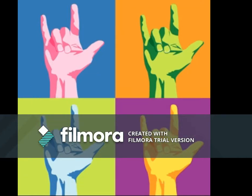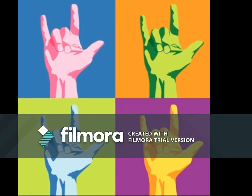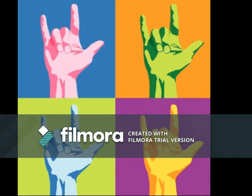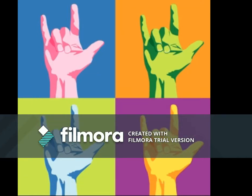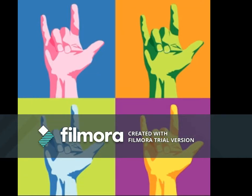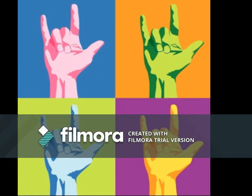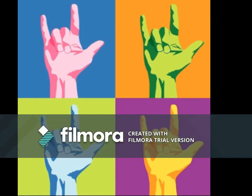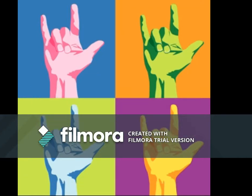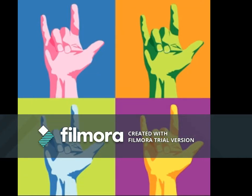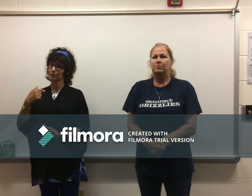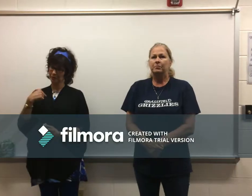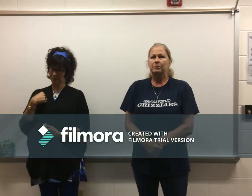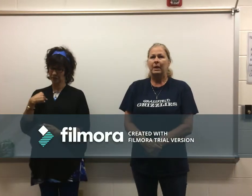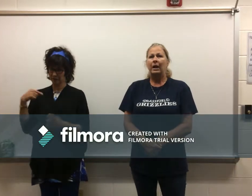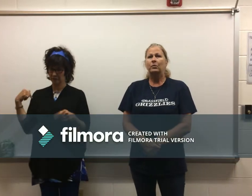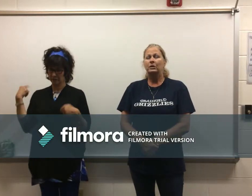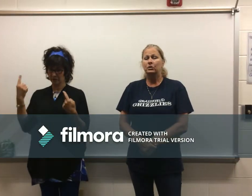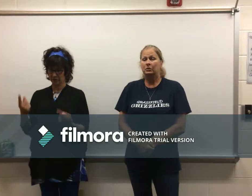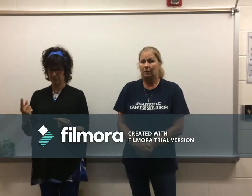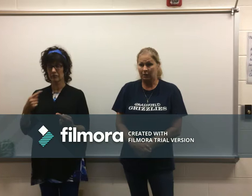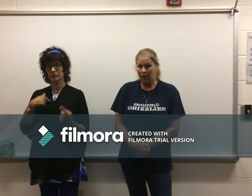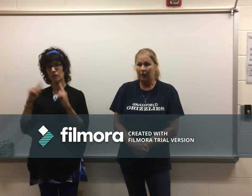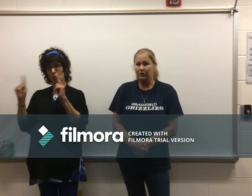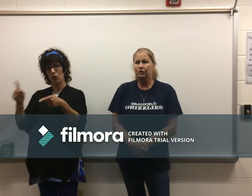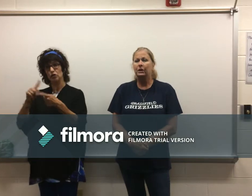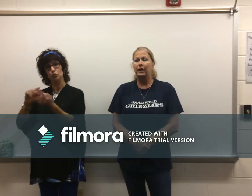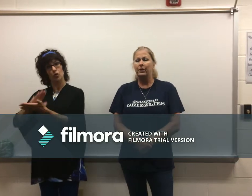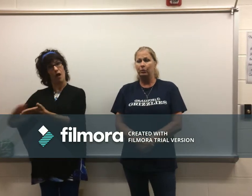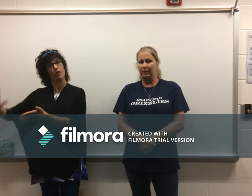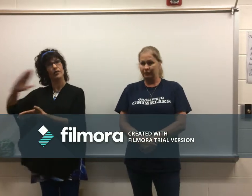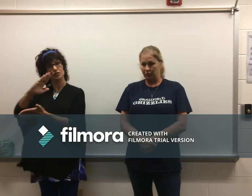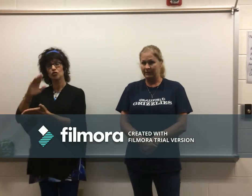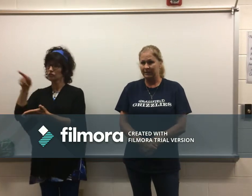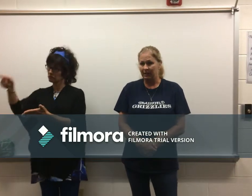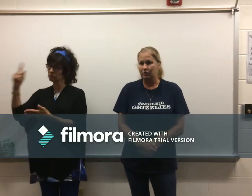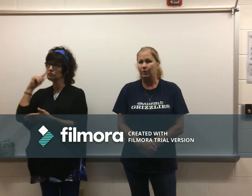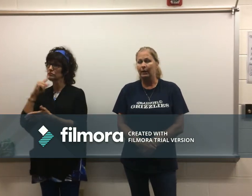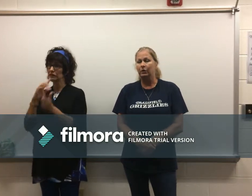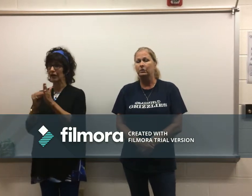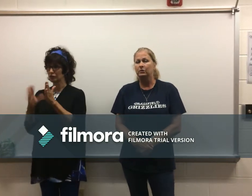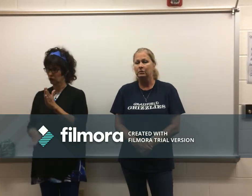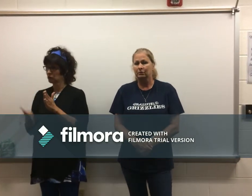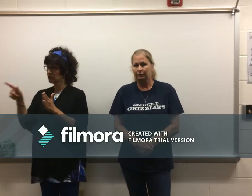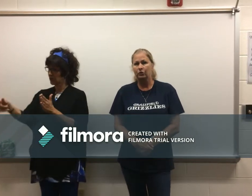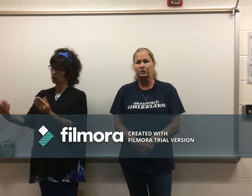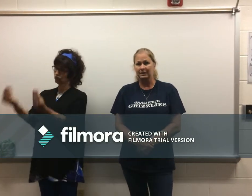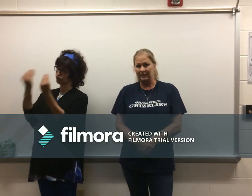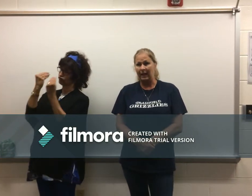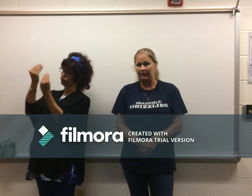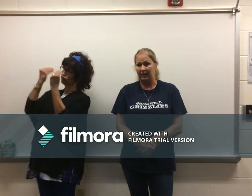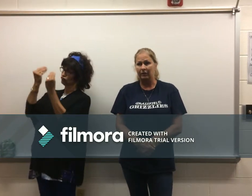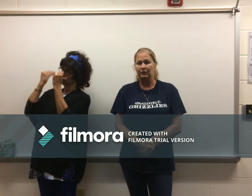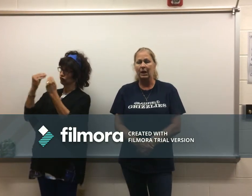Language. I went to a college and there were deaf students there, so I learned first to sign there in